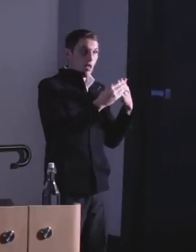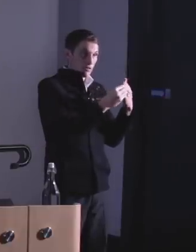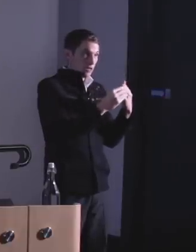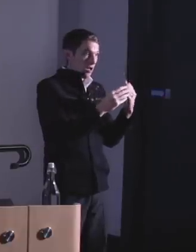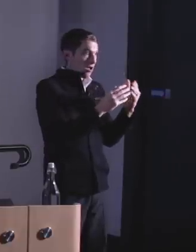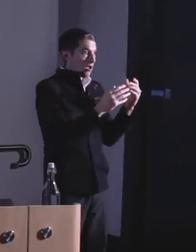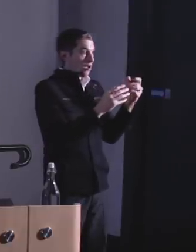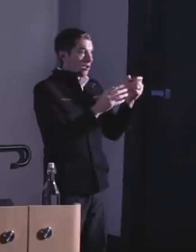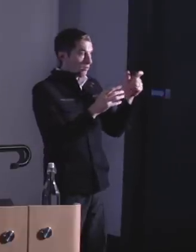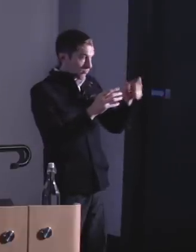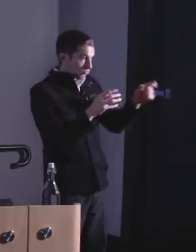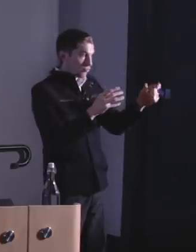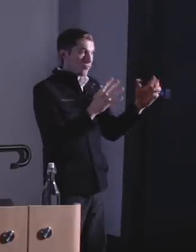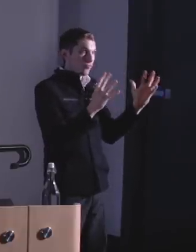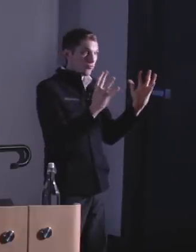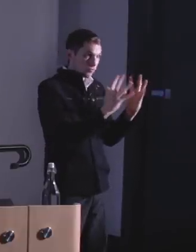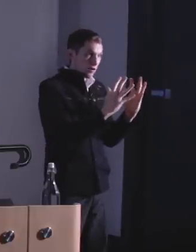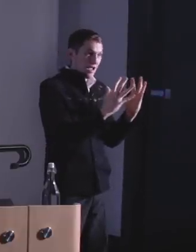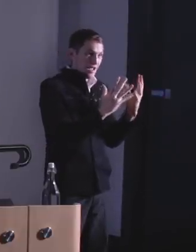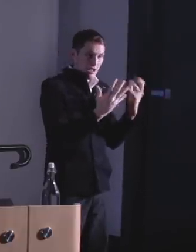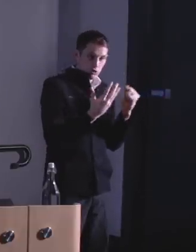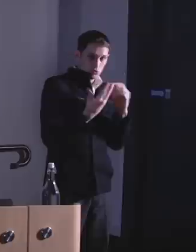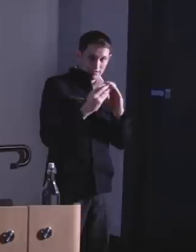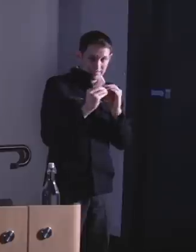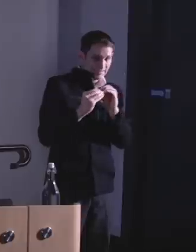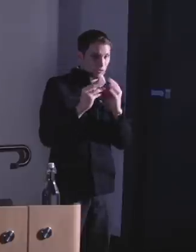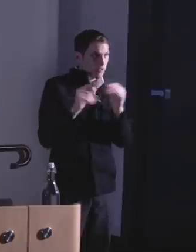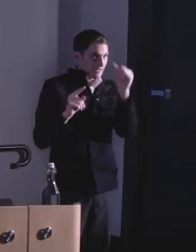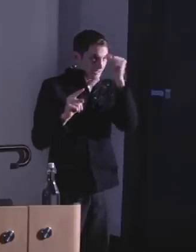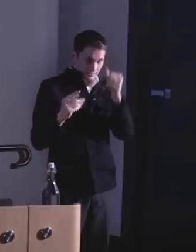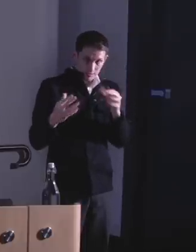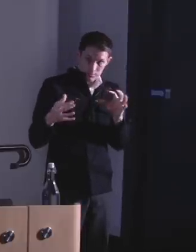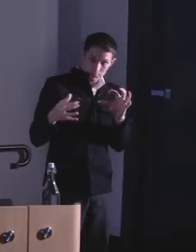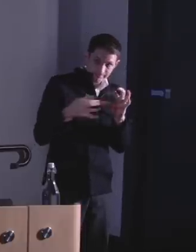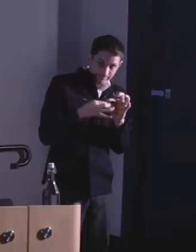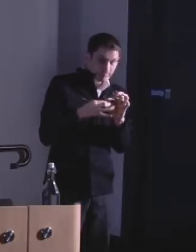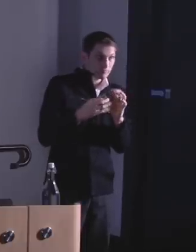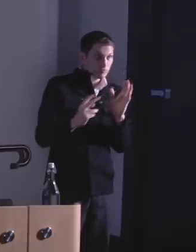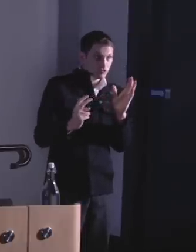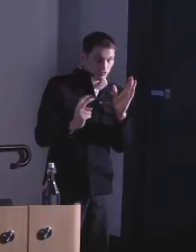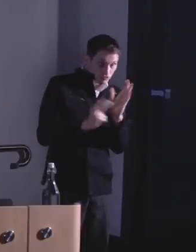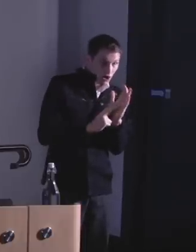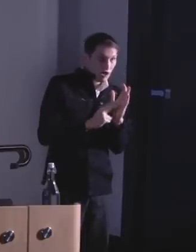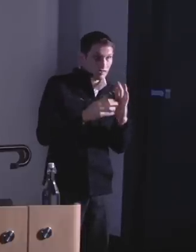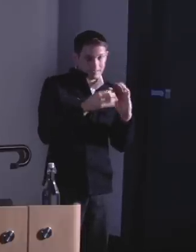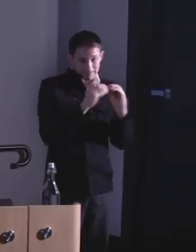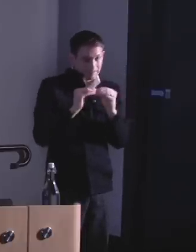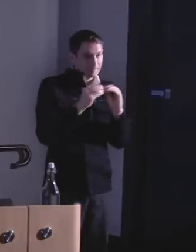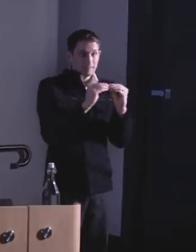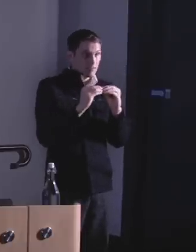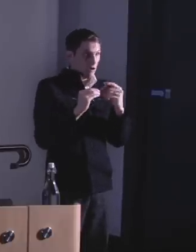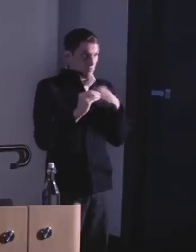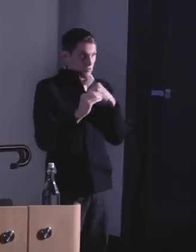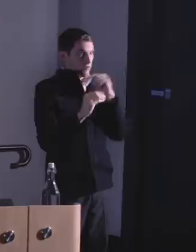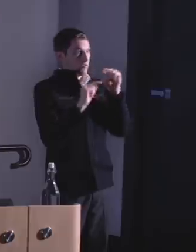and, you know, made the deal with India. And I think that was such a good